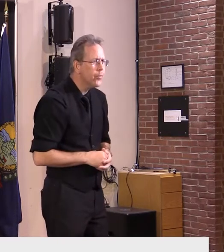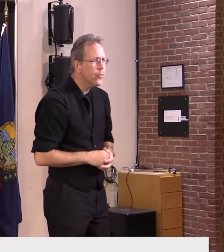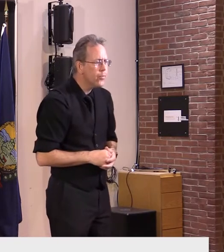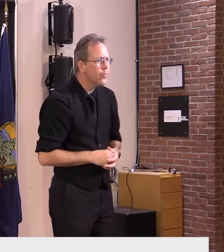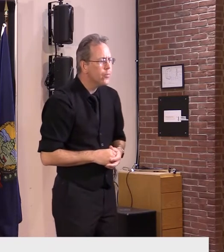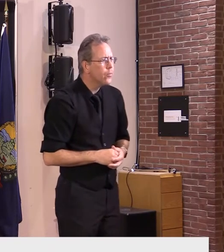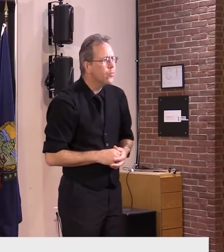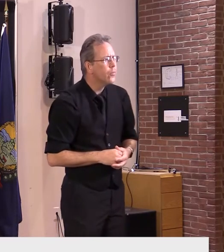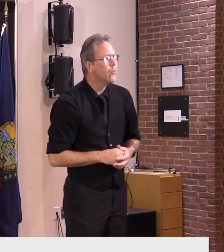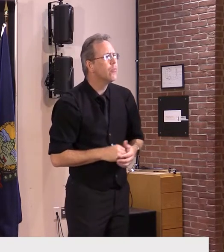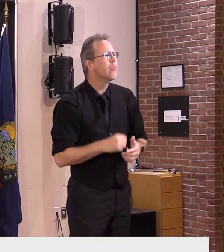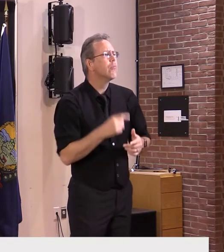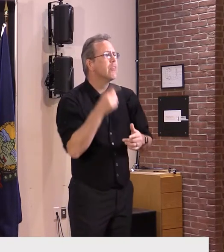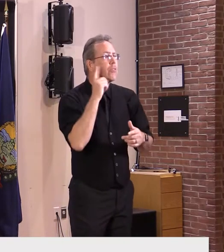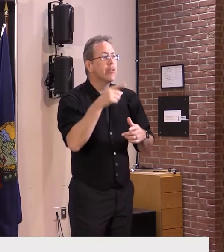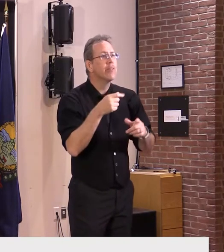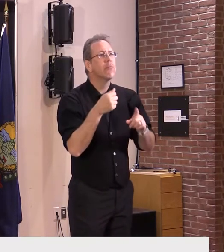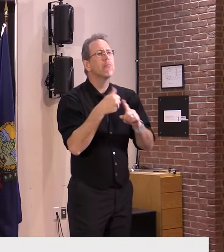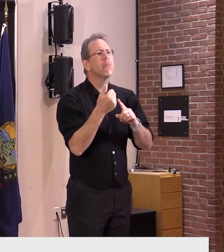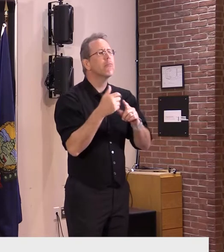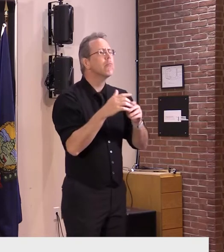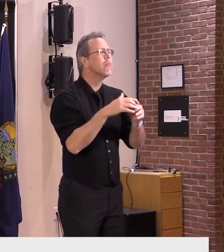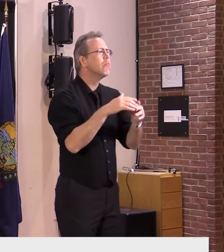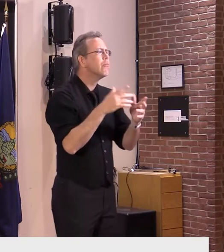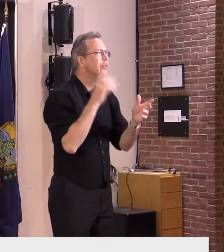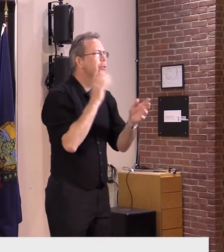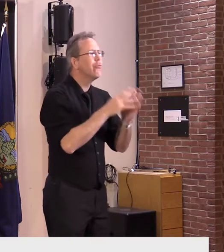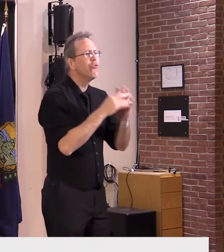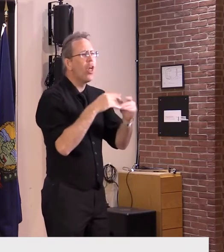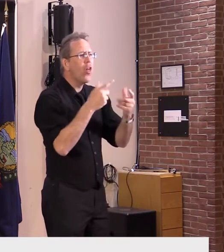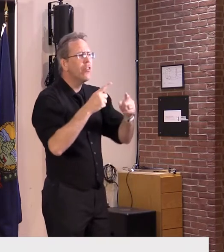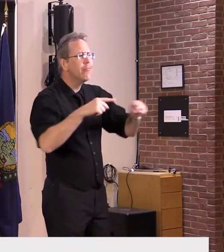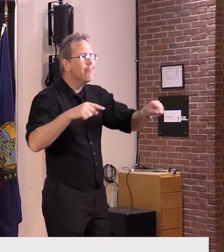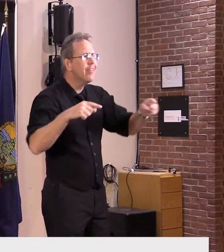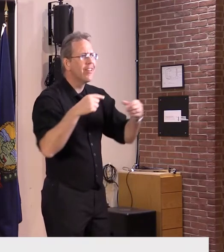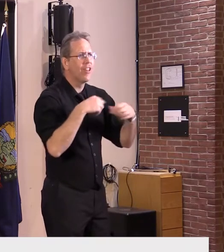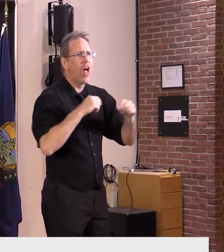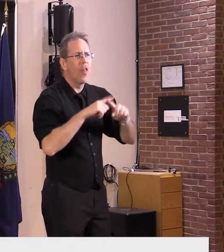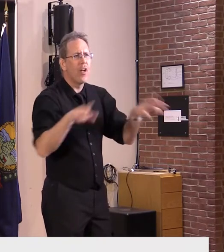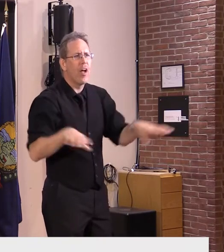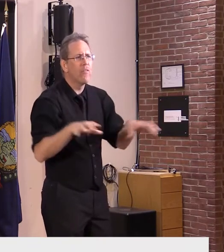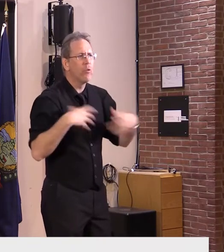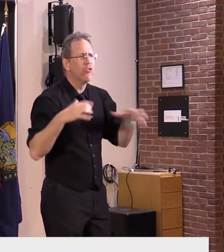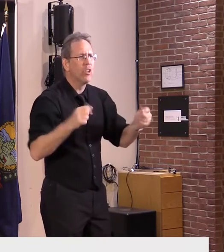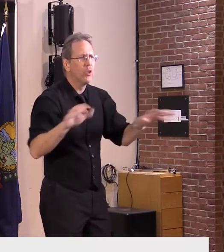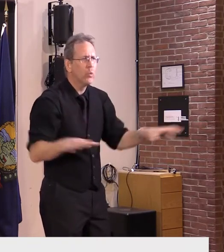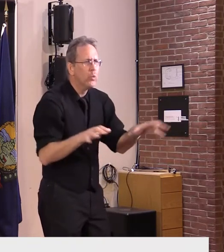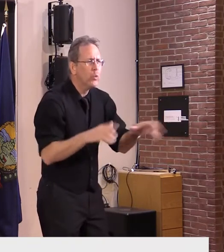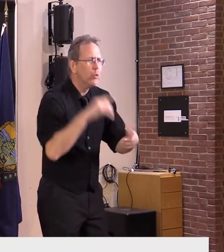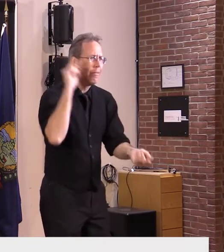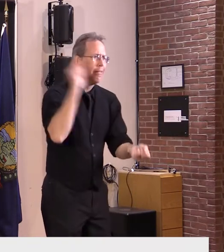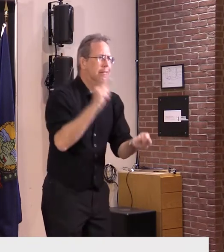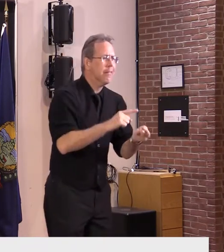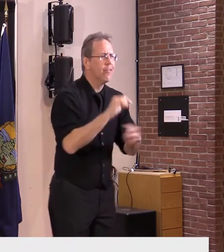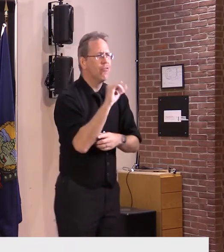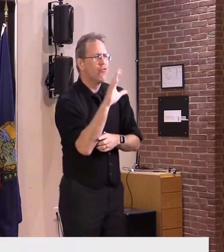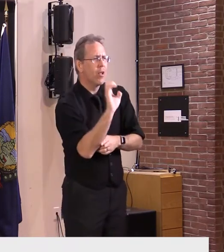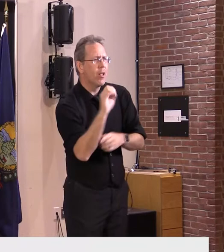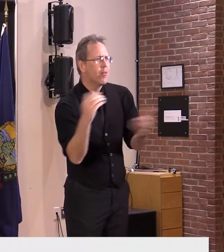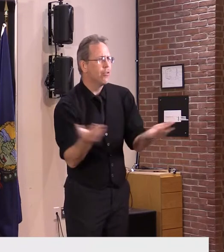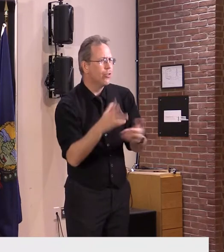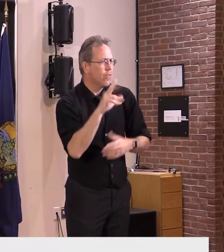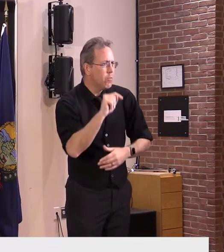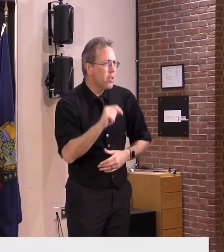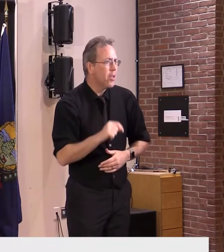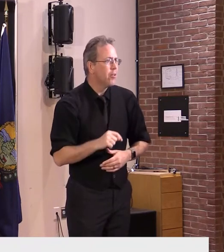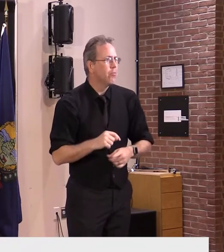that nature are all helpful to the overall effort. Secretary, well, Governor and Commissioner Sherling, thank you very much for